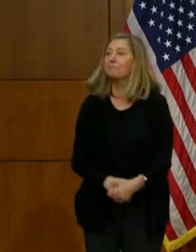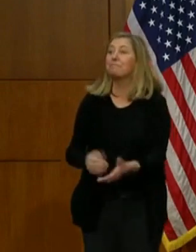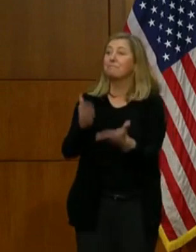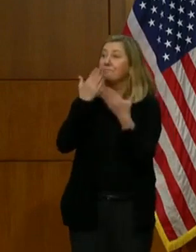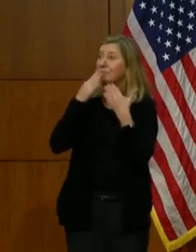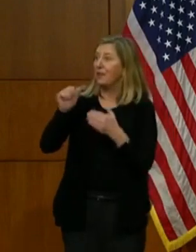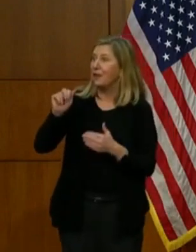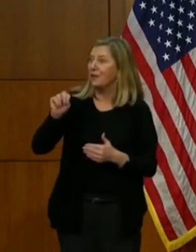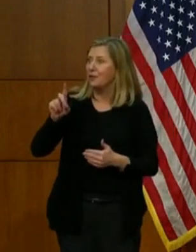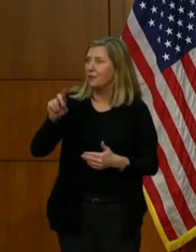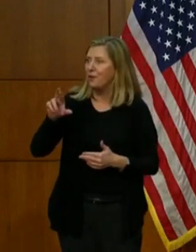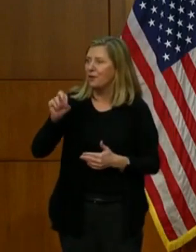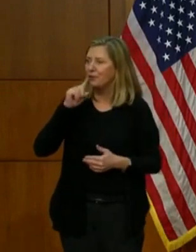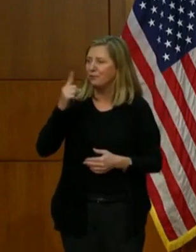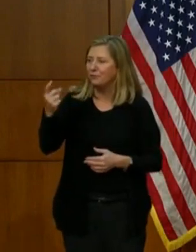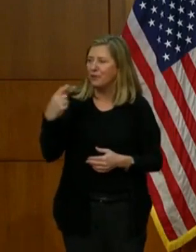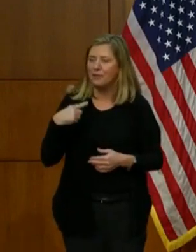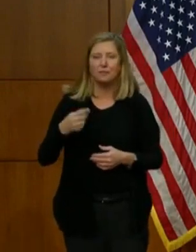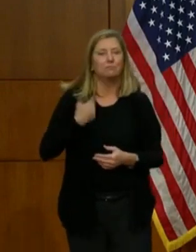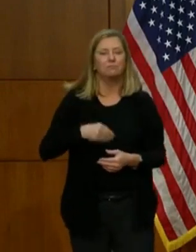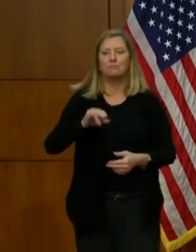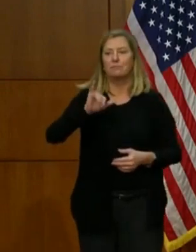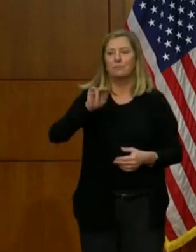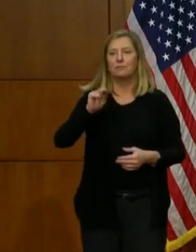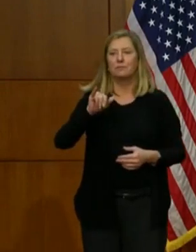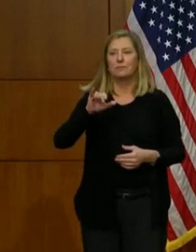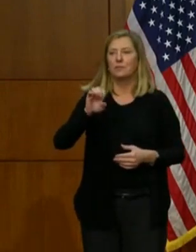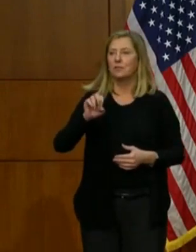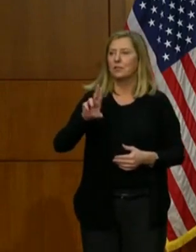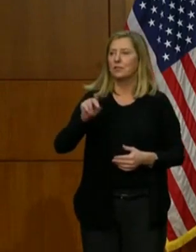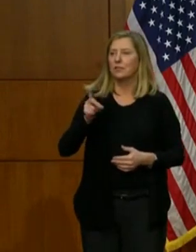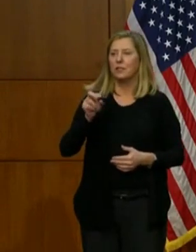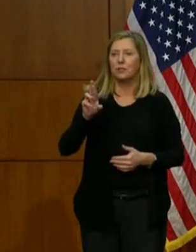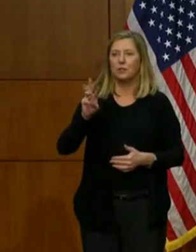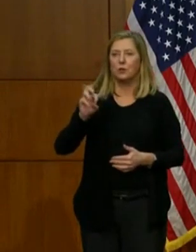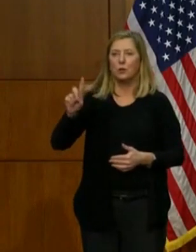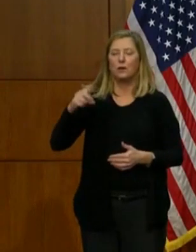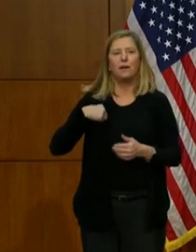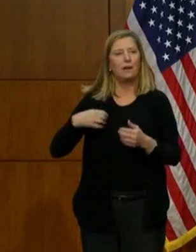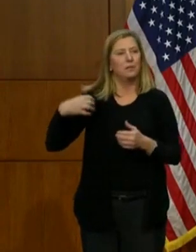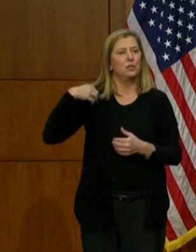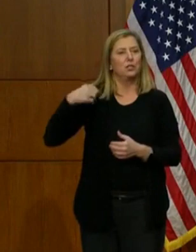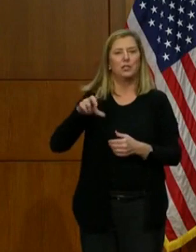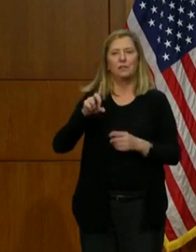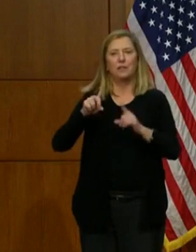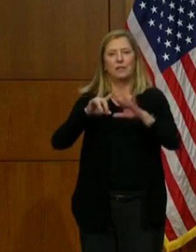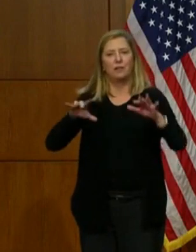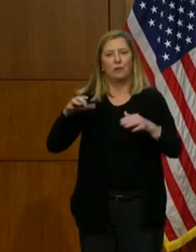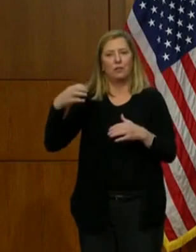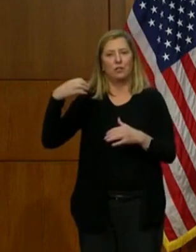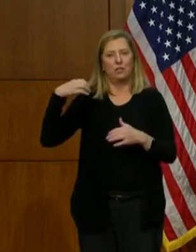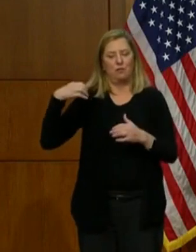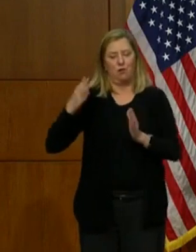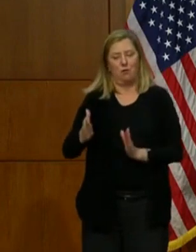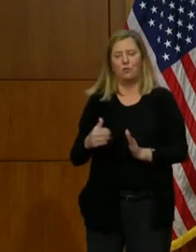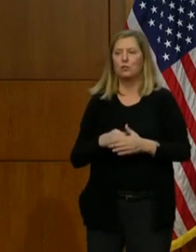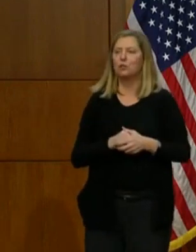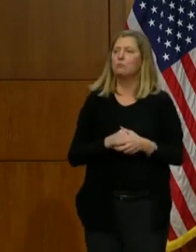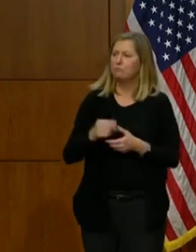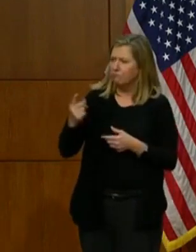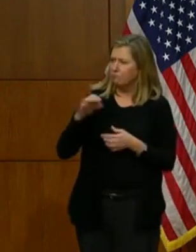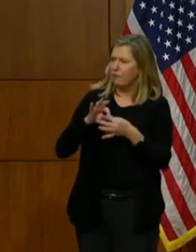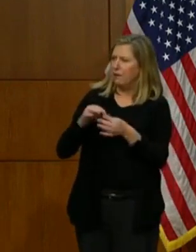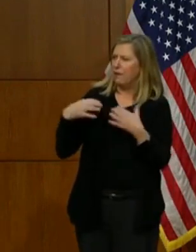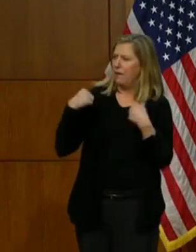Thank you, Andre, for the question. Janice Underwood, Chief Diversity Officer to Governor Northam. The question was some updates with the Health